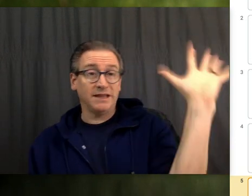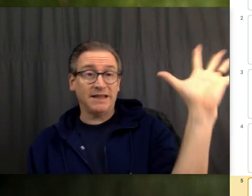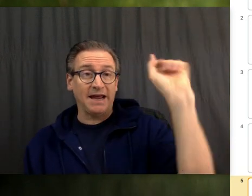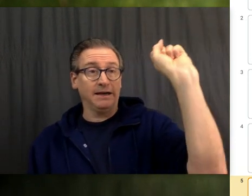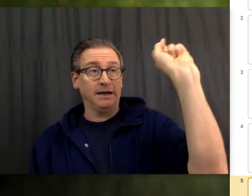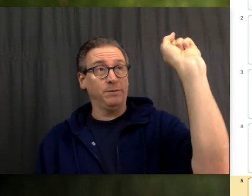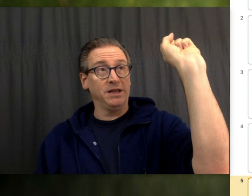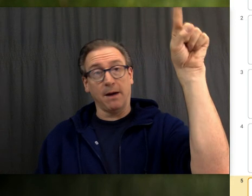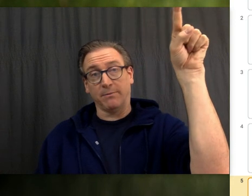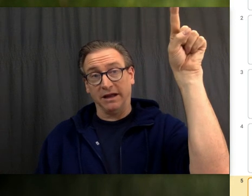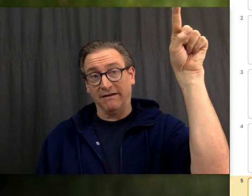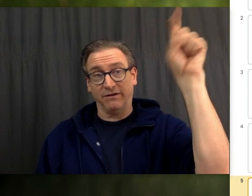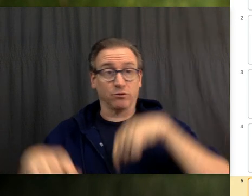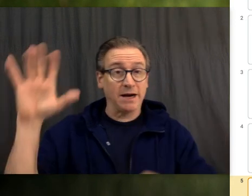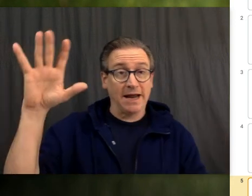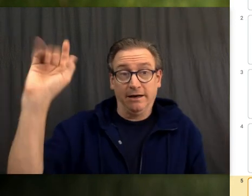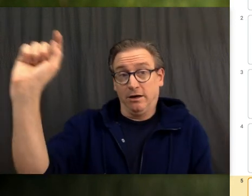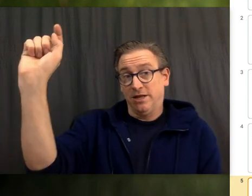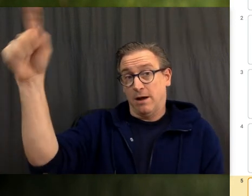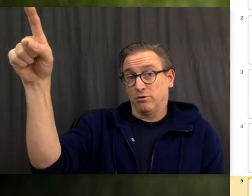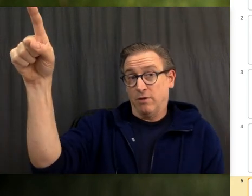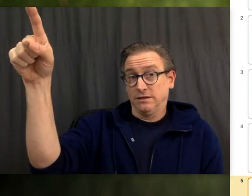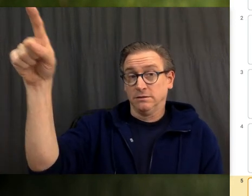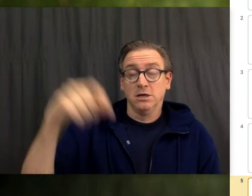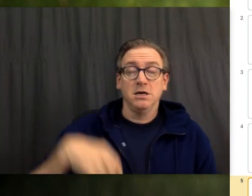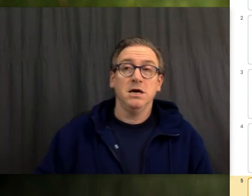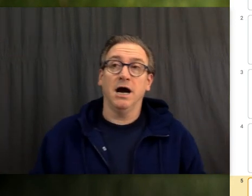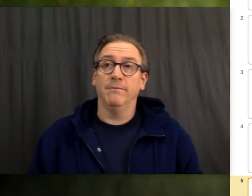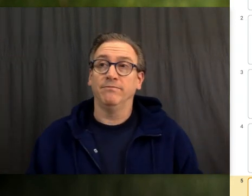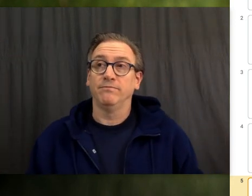you're left-handed, it will be the upper left. If you're right-handed, it'll be upper right.